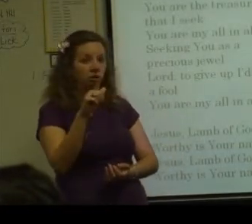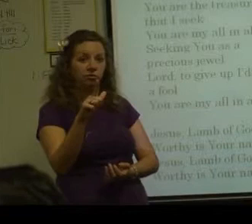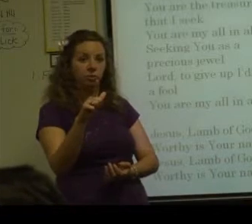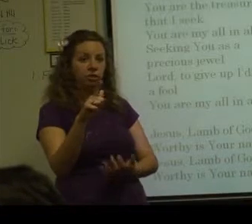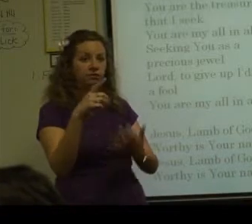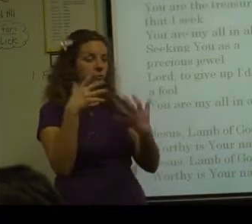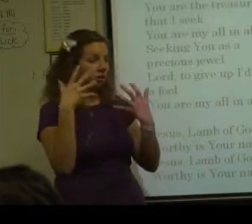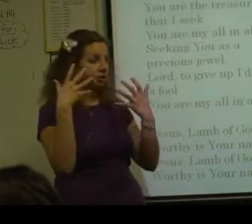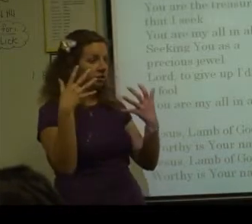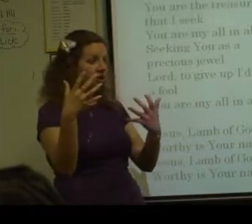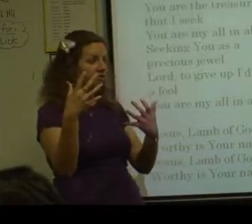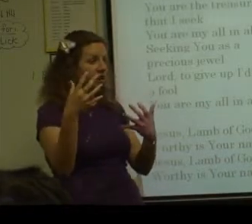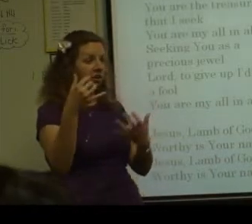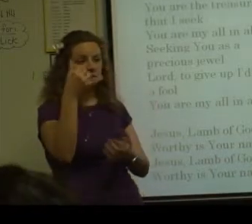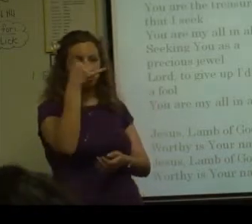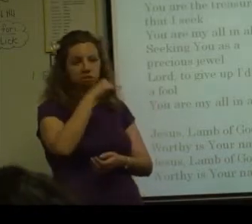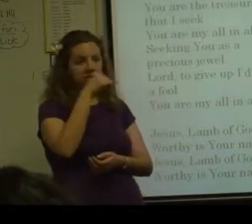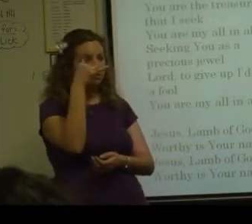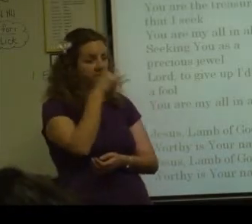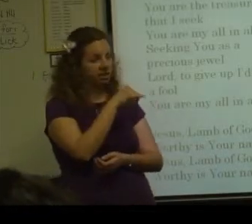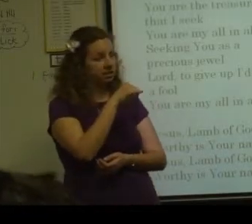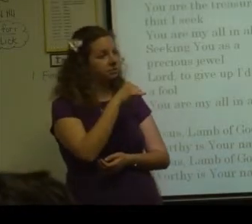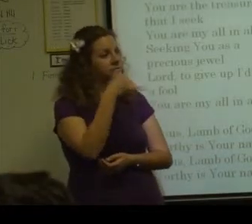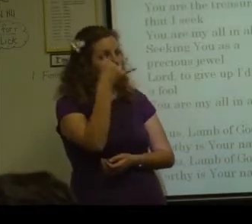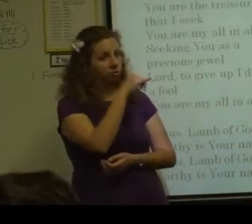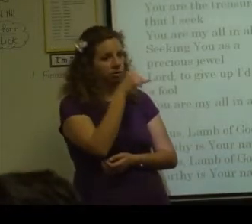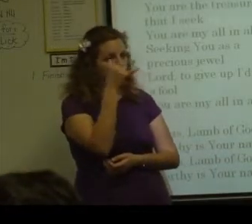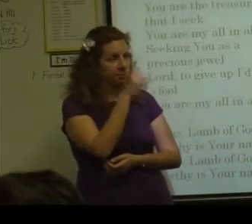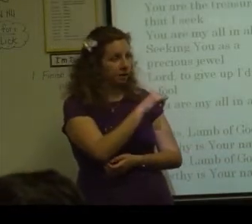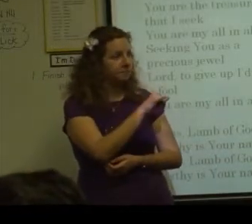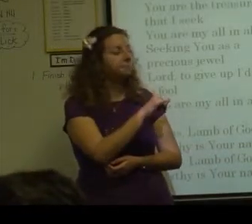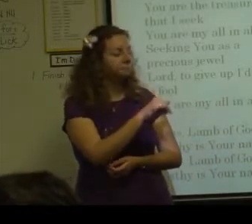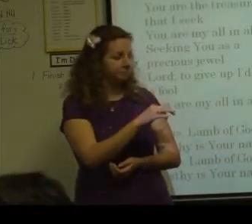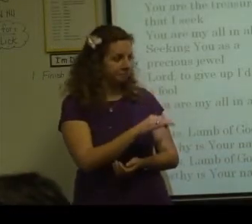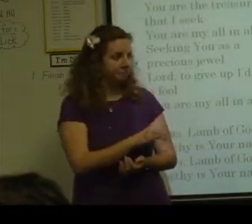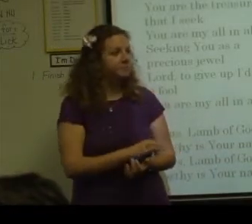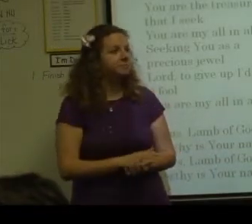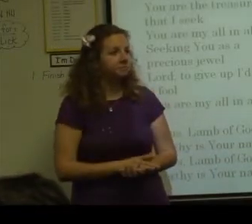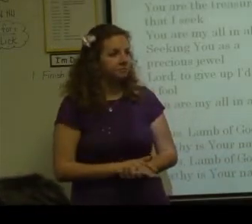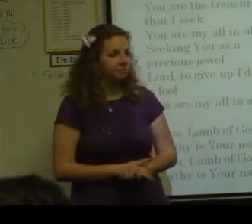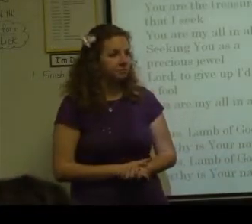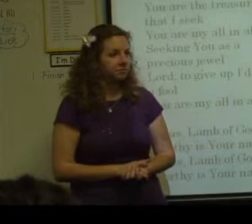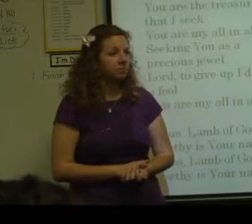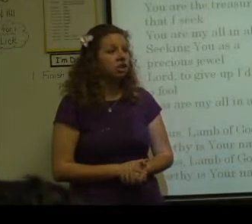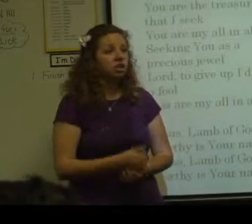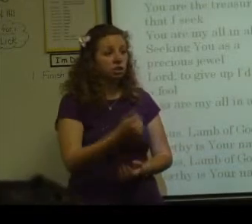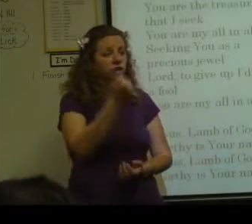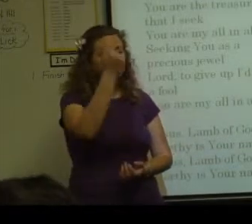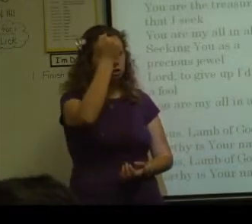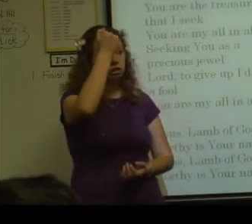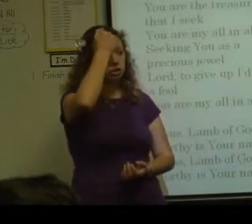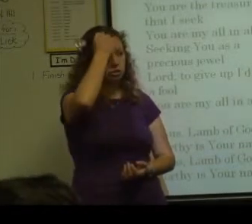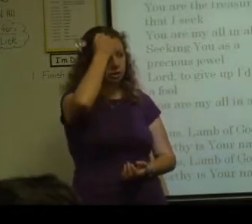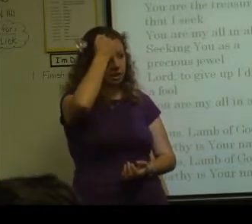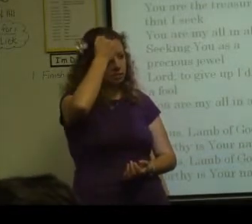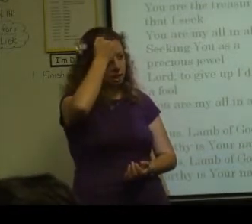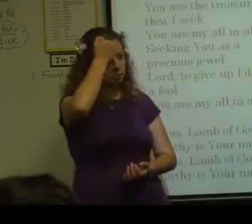spell fool if you wanted to clarify it. You could just leave it as fool this way. Well, that's not good. You could do like dumb.